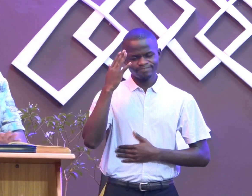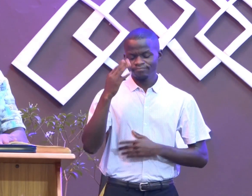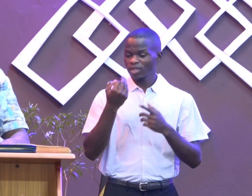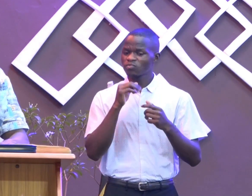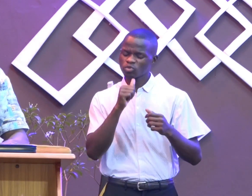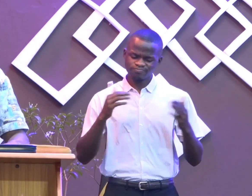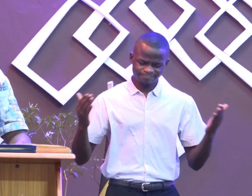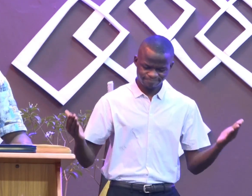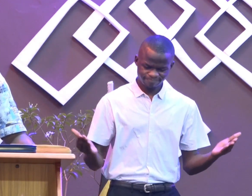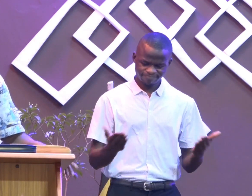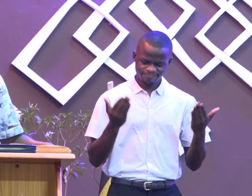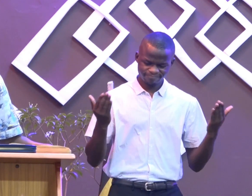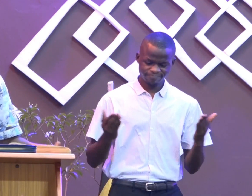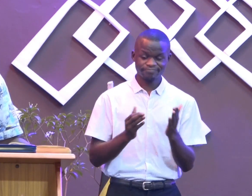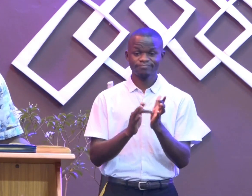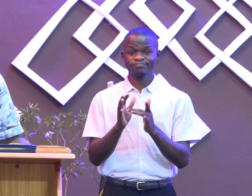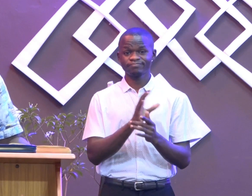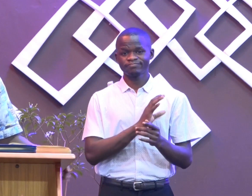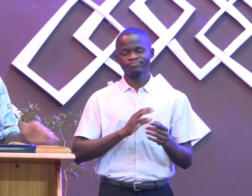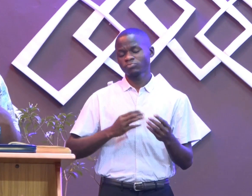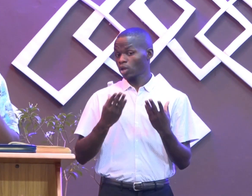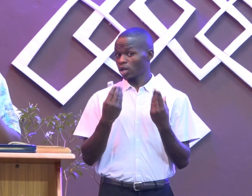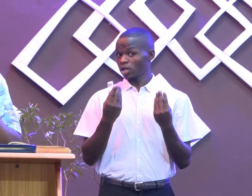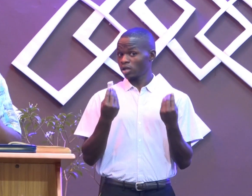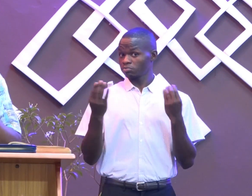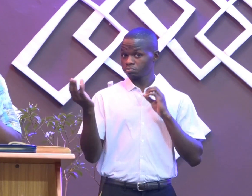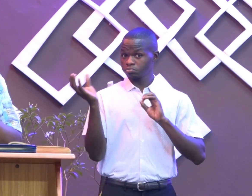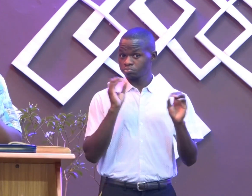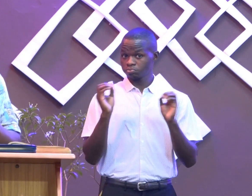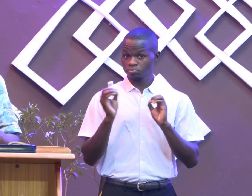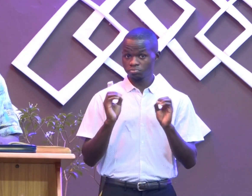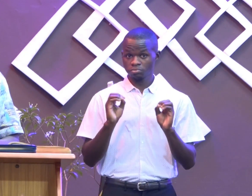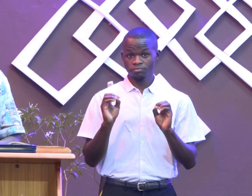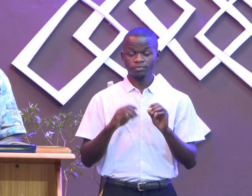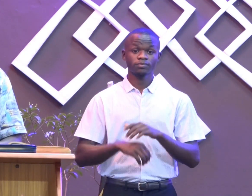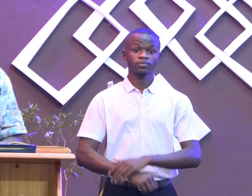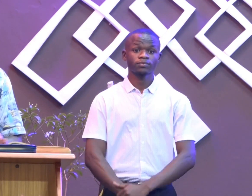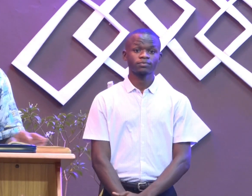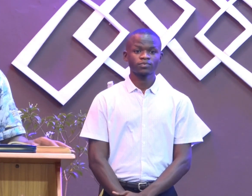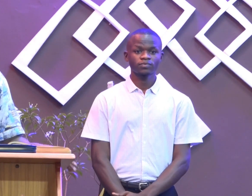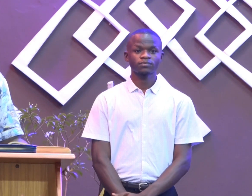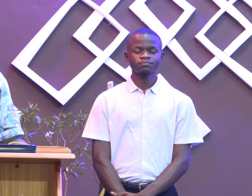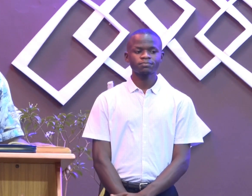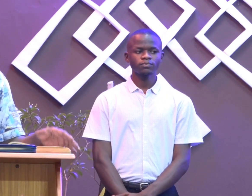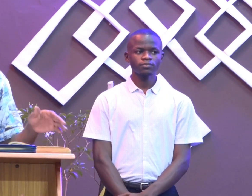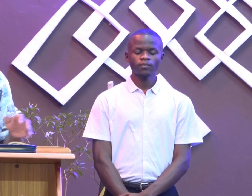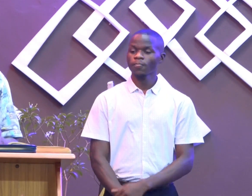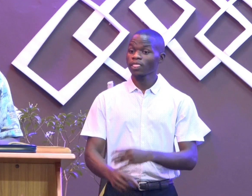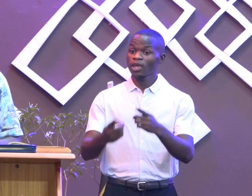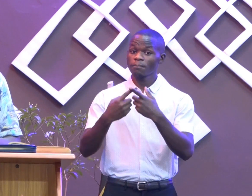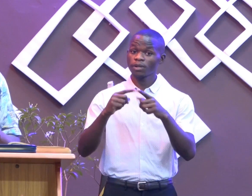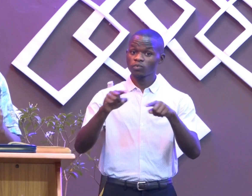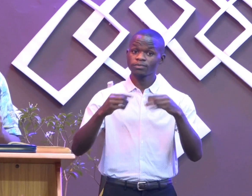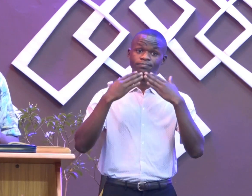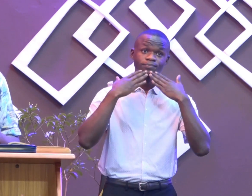Mukama waffe tekibeera kyangu. In this time she's going through, if it wasn't encouragement in our Lord Jesus Christ, it is never an easy moment. Tusiima